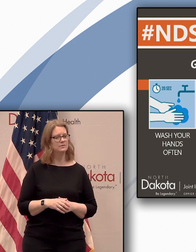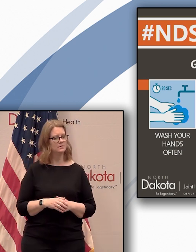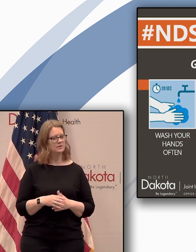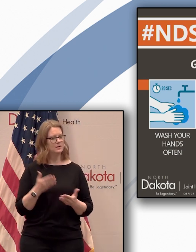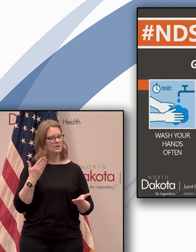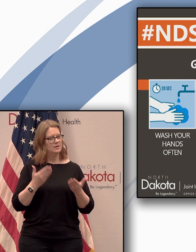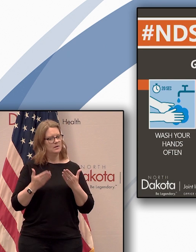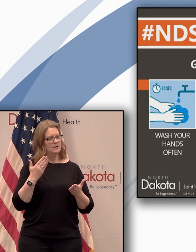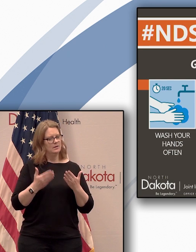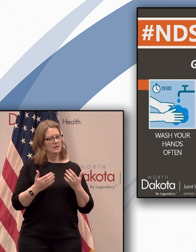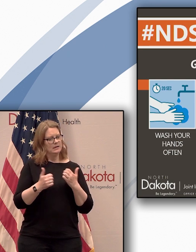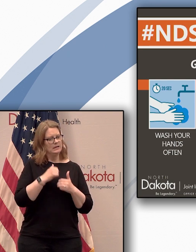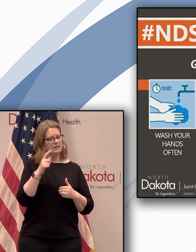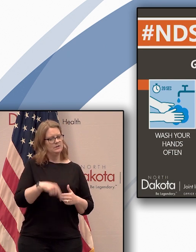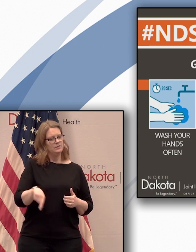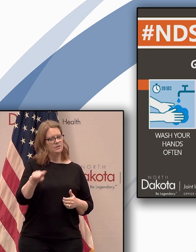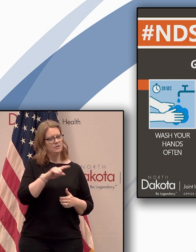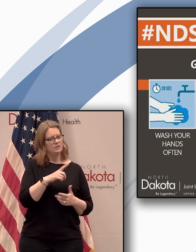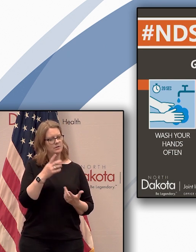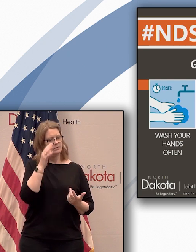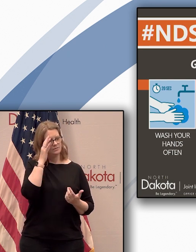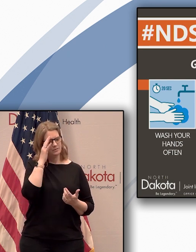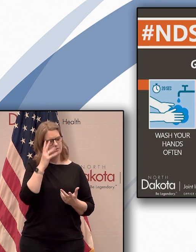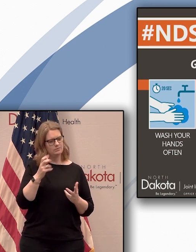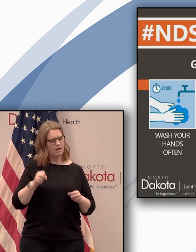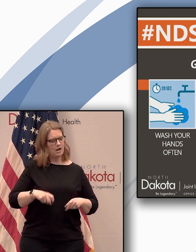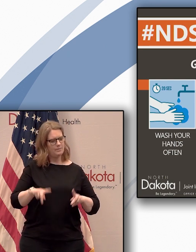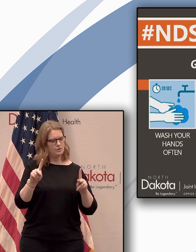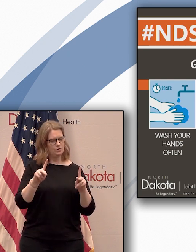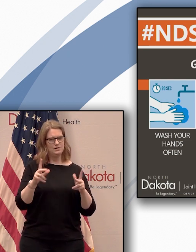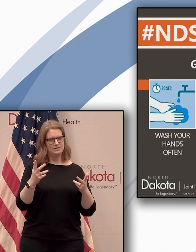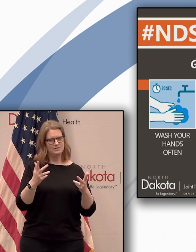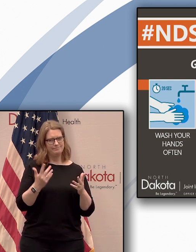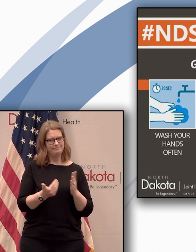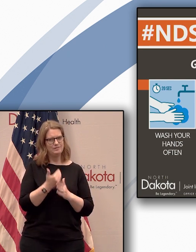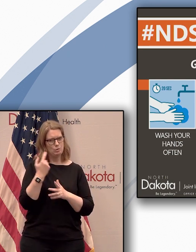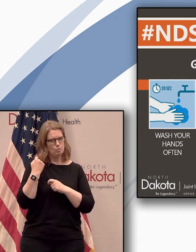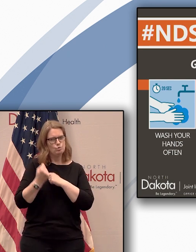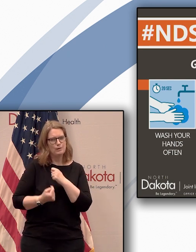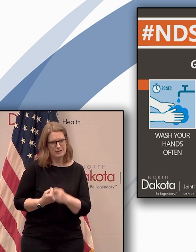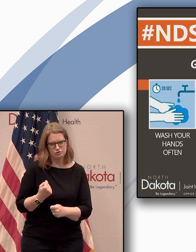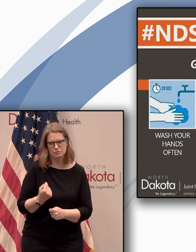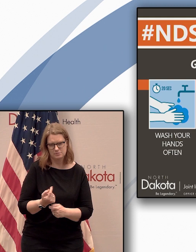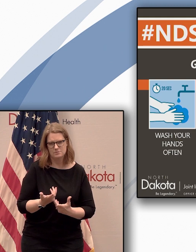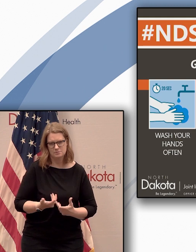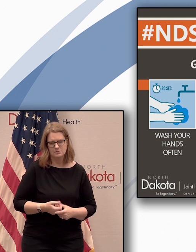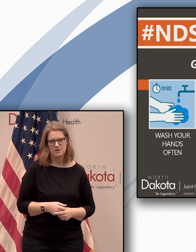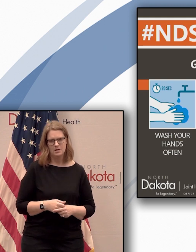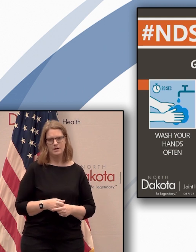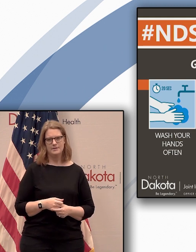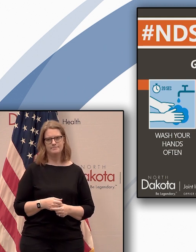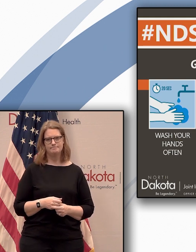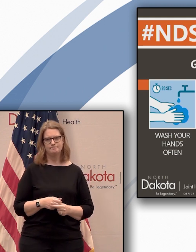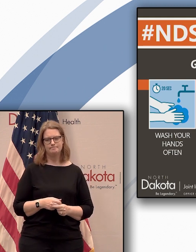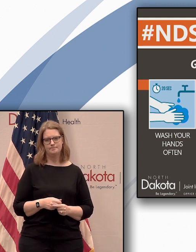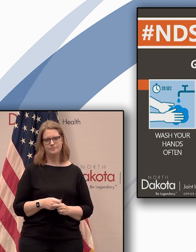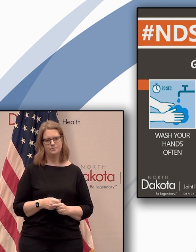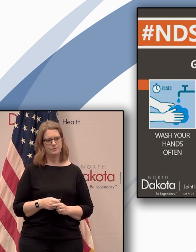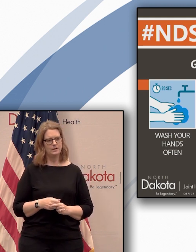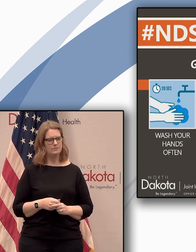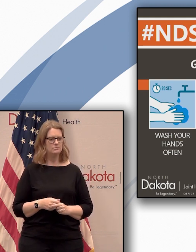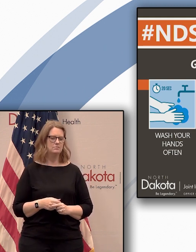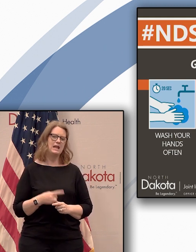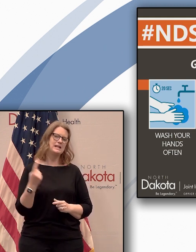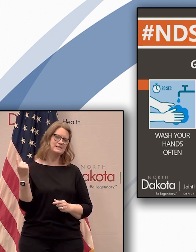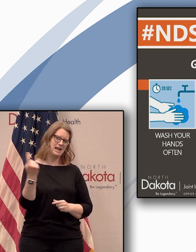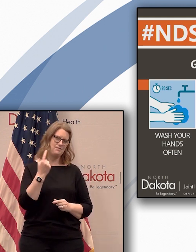that each of you have got to find new ways or an opportunity to create new traditions versus the old ones that you've had. And again, it's